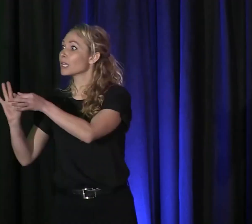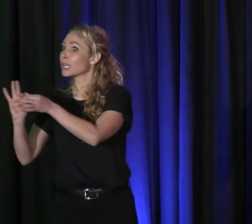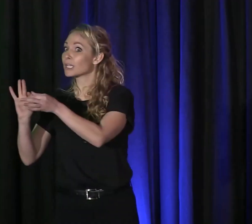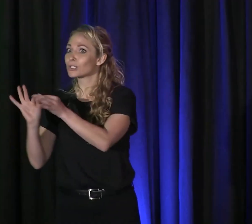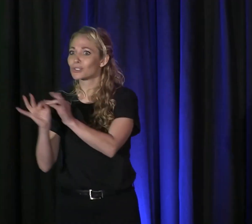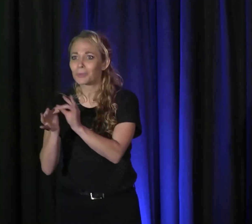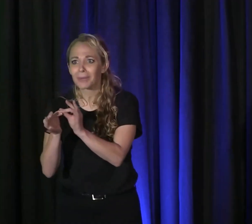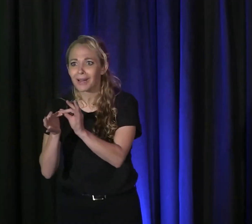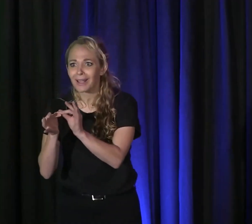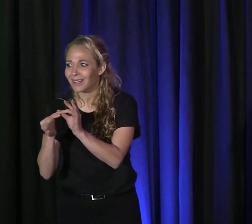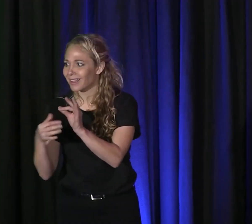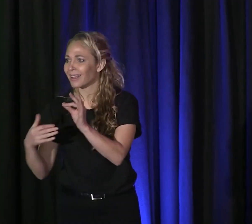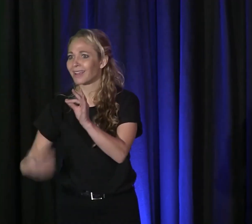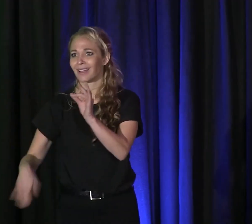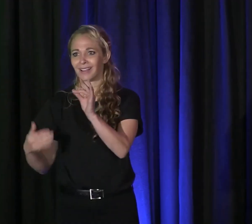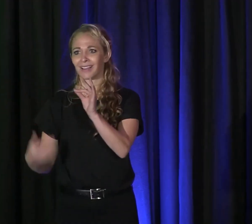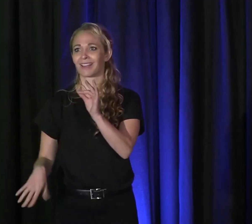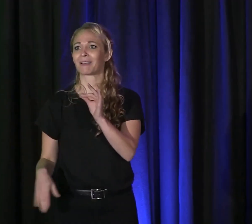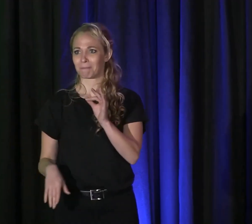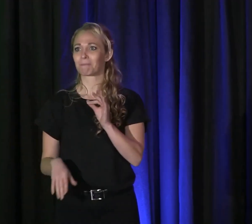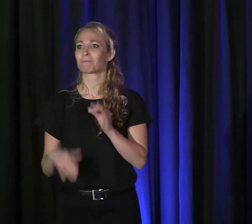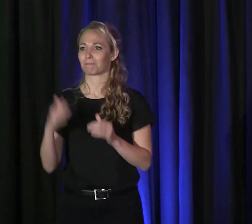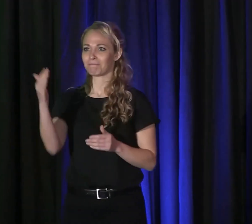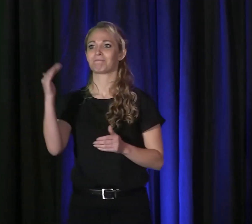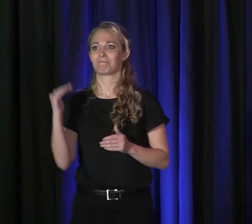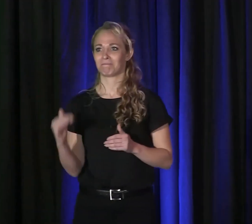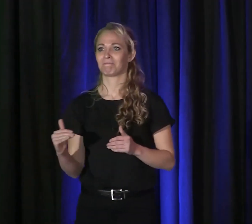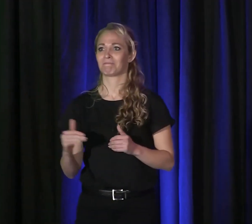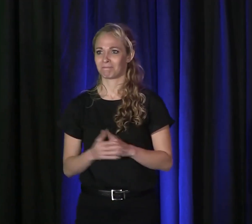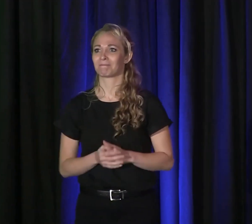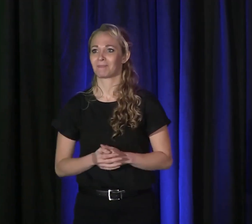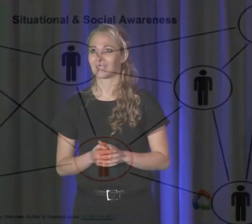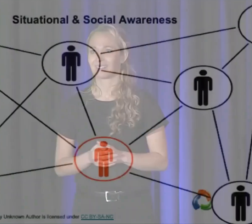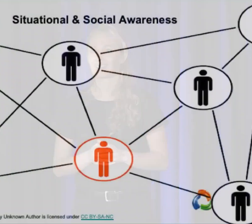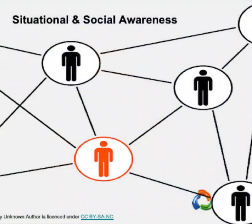So we all have our personal social relationships and also our interpreting relationships.